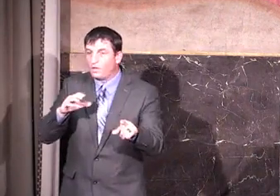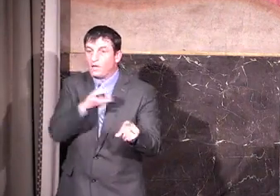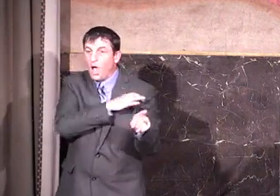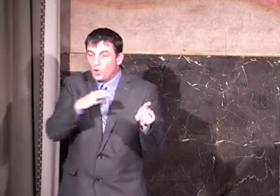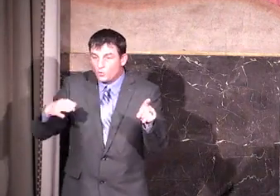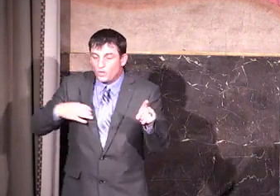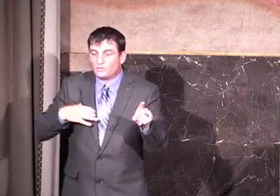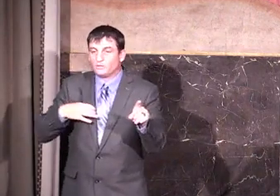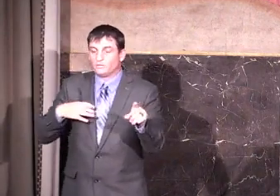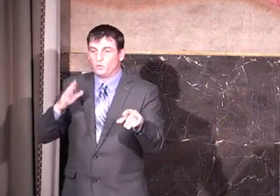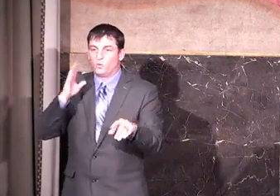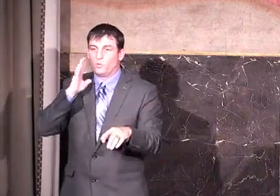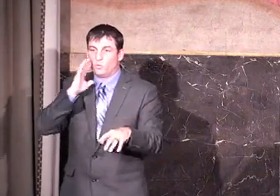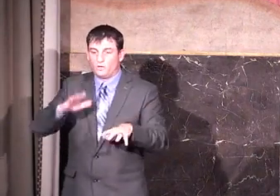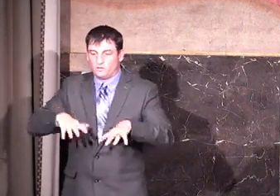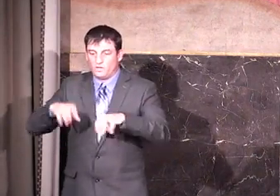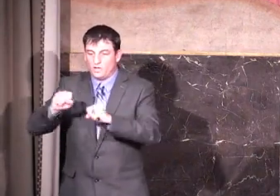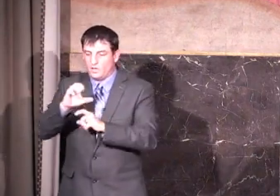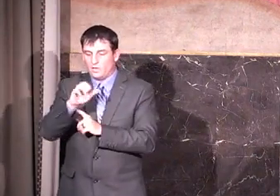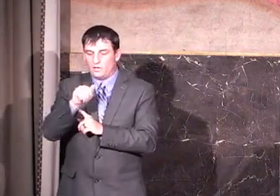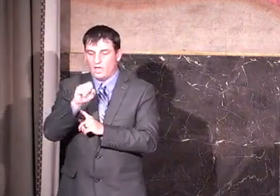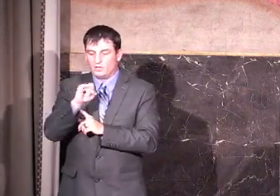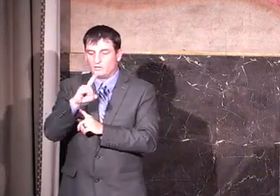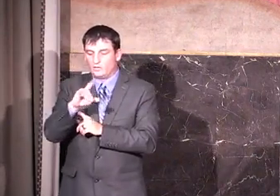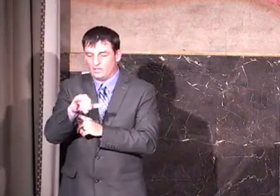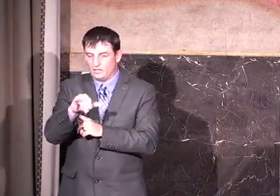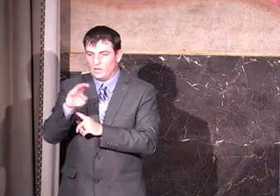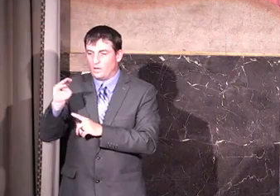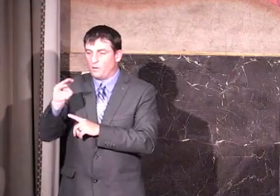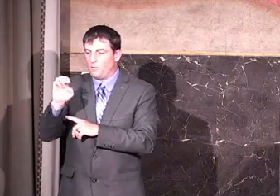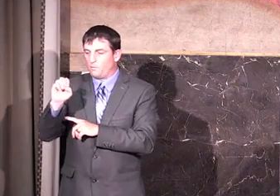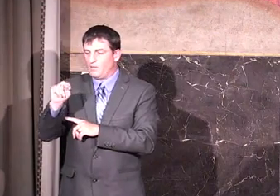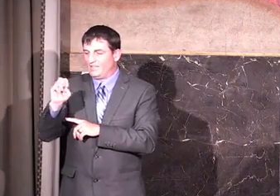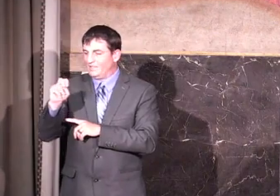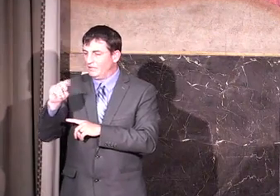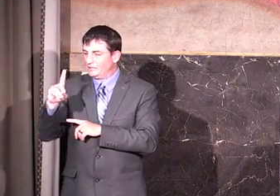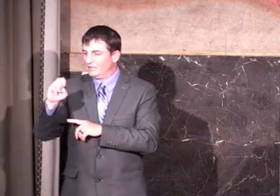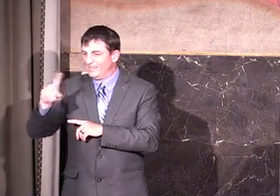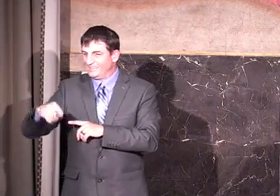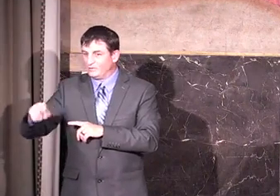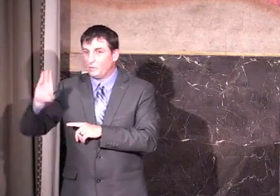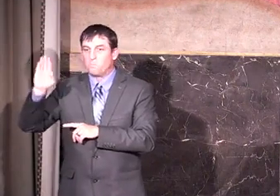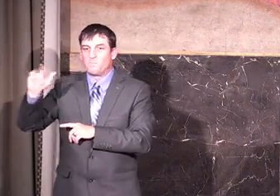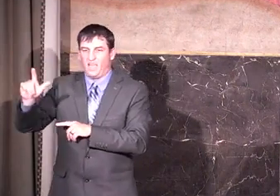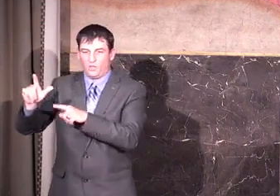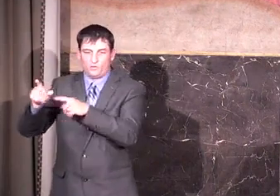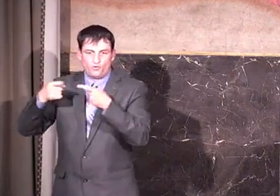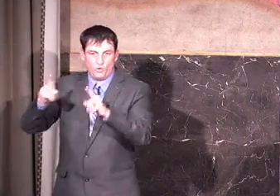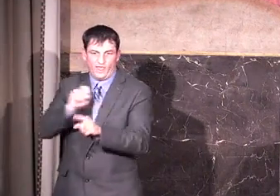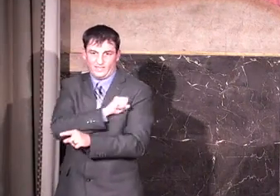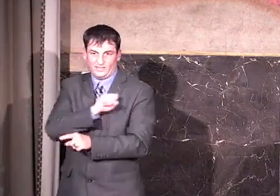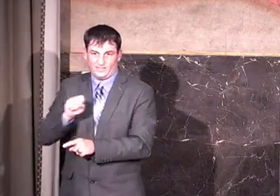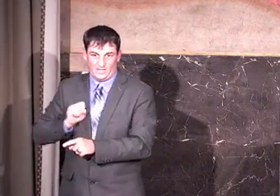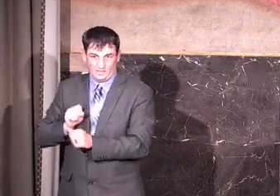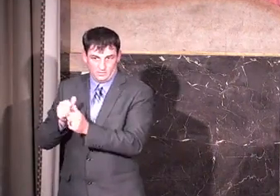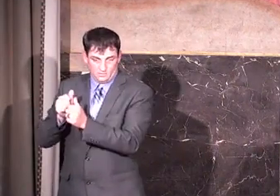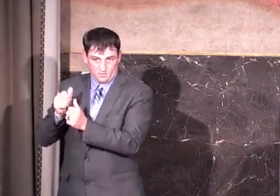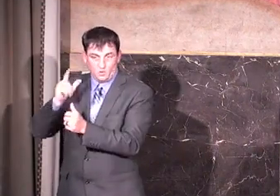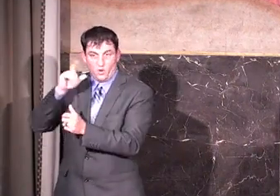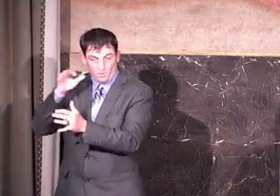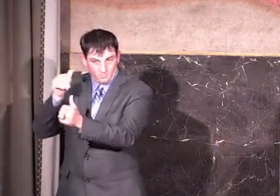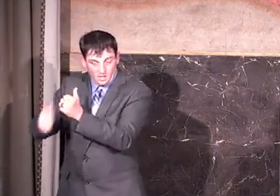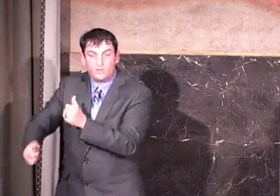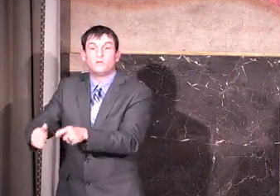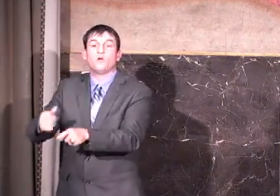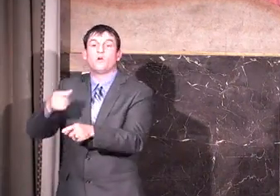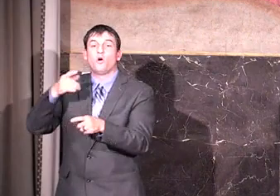the Cassidy-Menendez bill in the Senate and allow for additional dollars